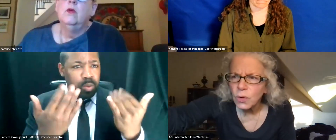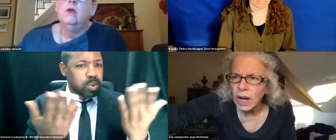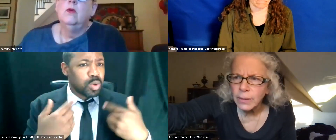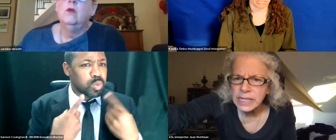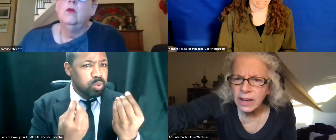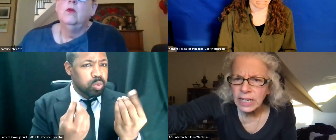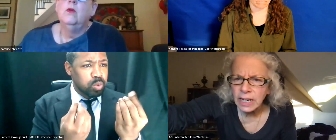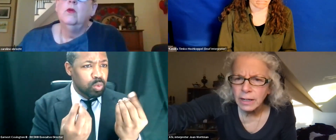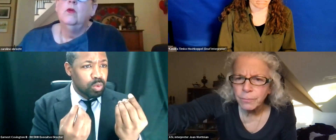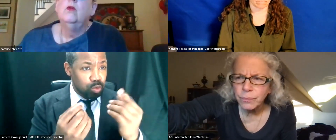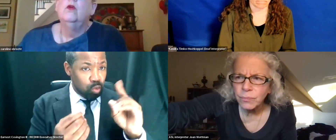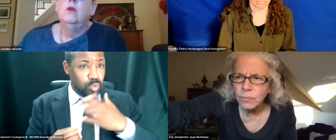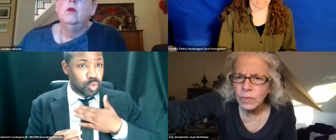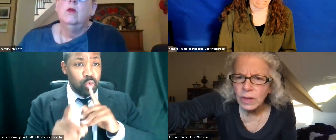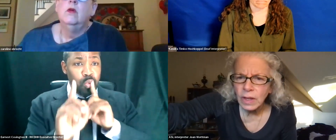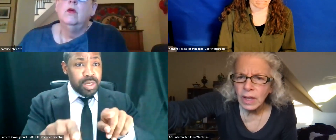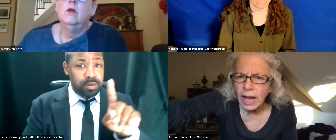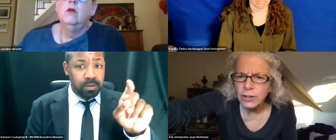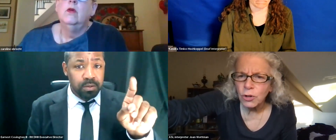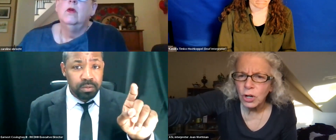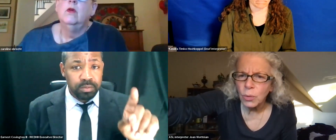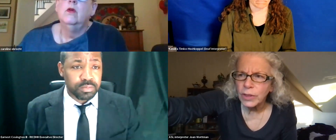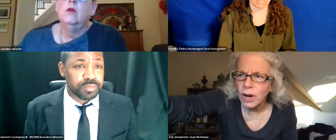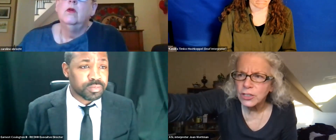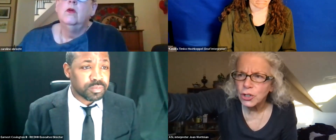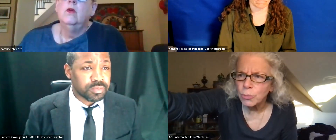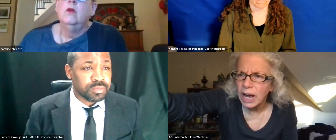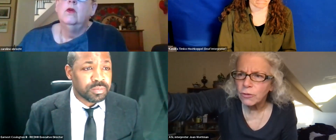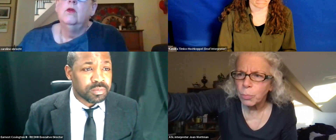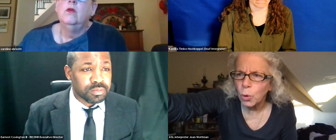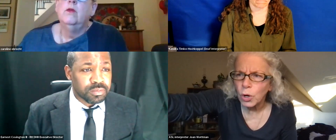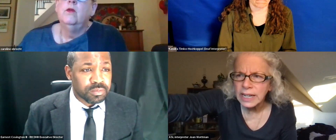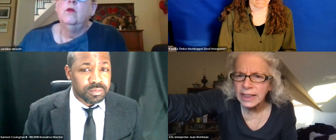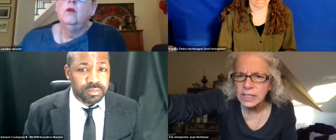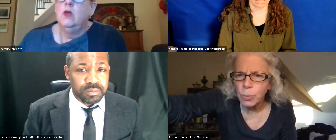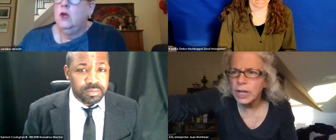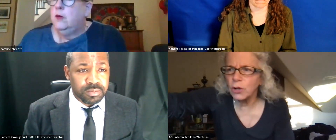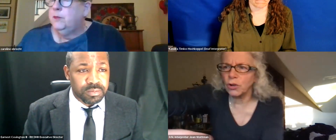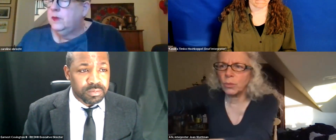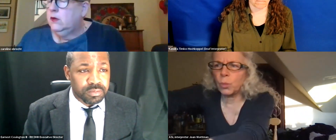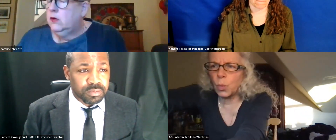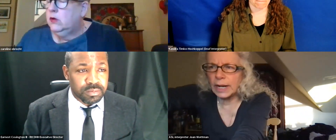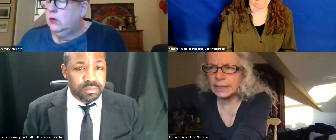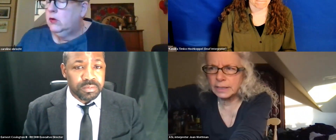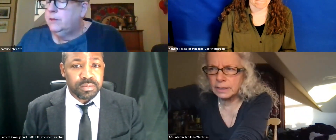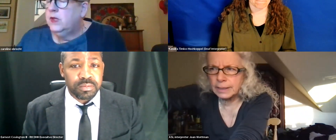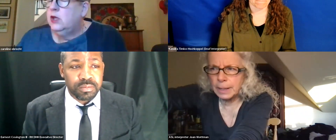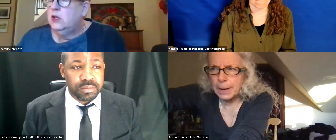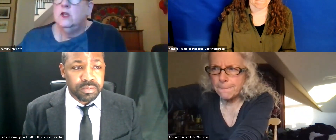And so I was having, I don't know whether I should do my report at this point or